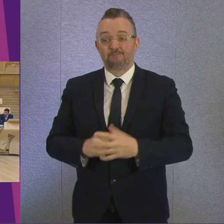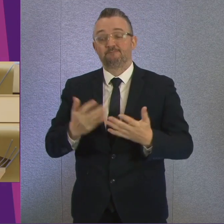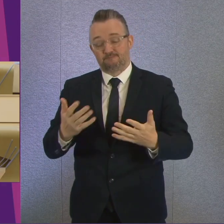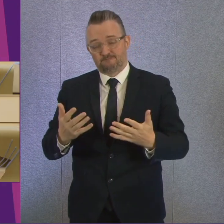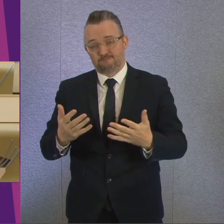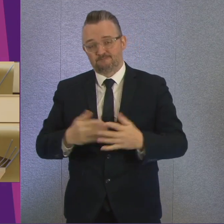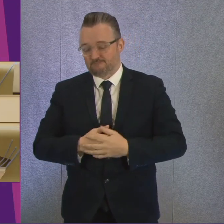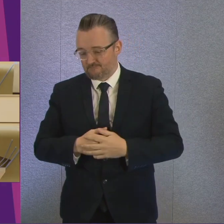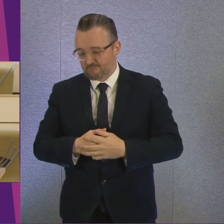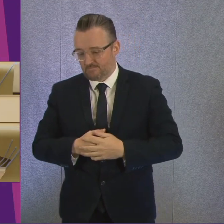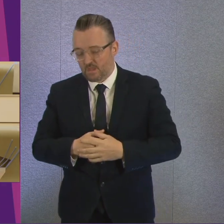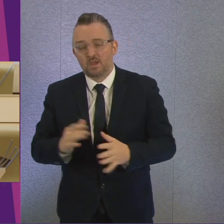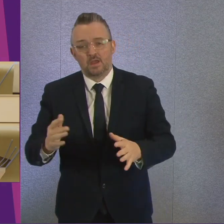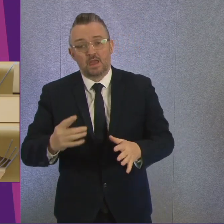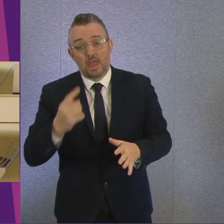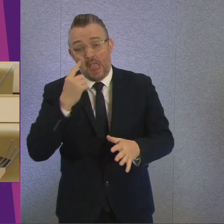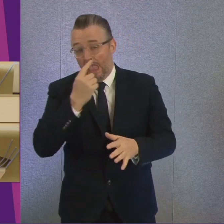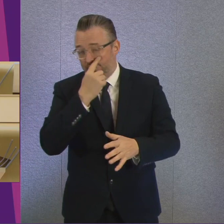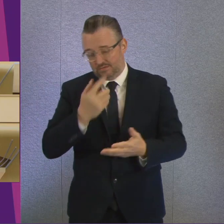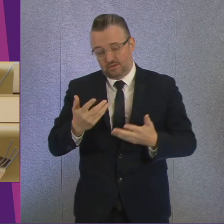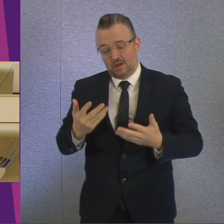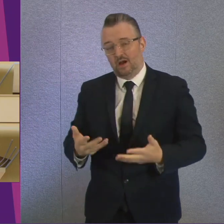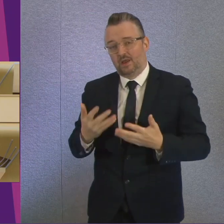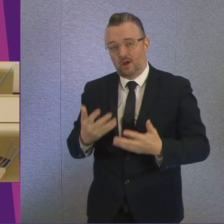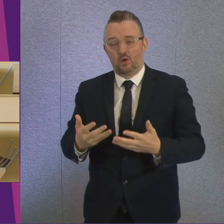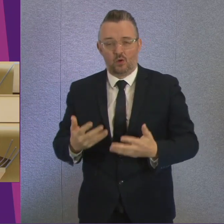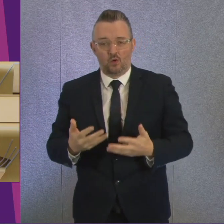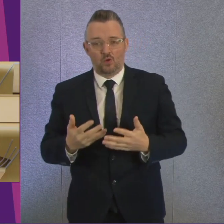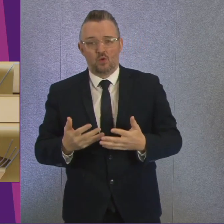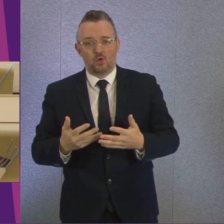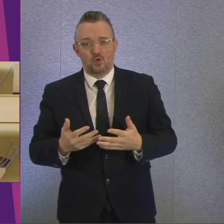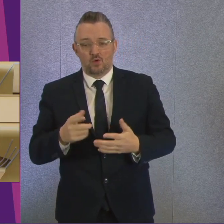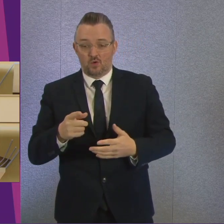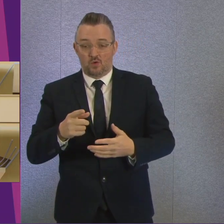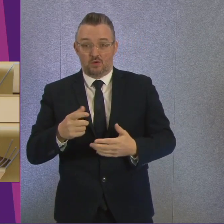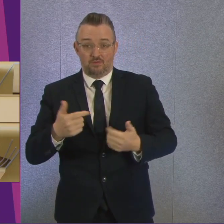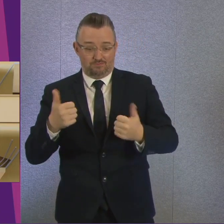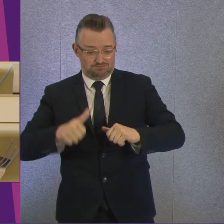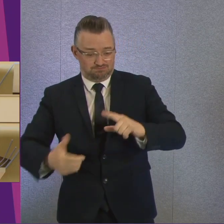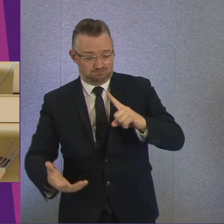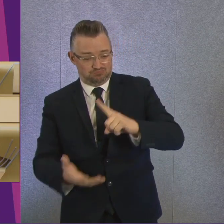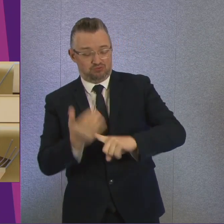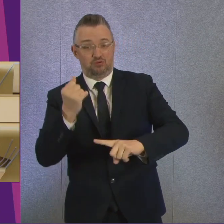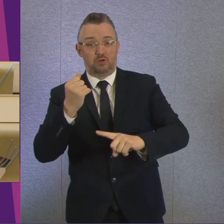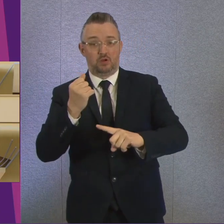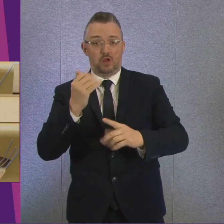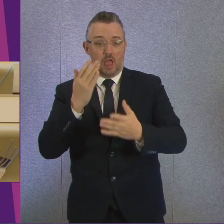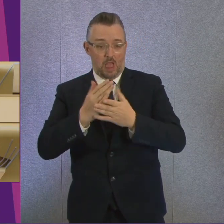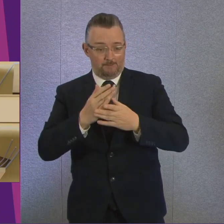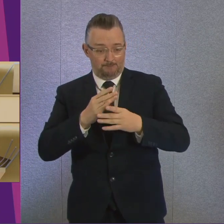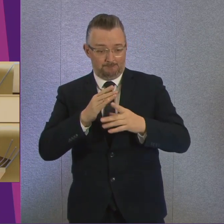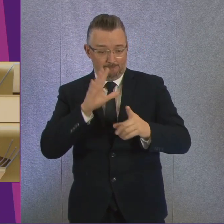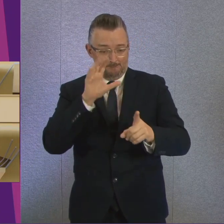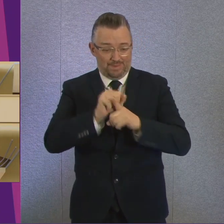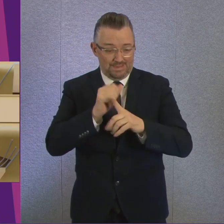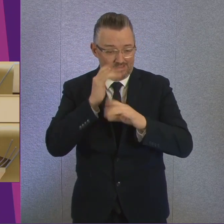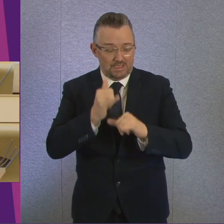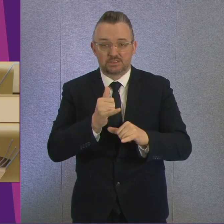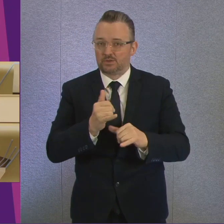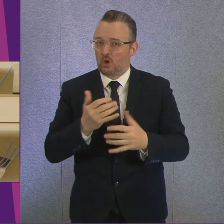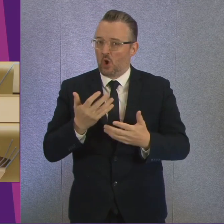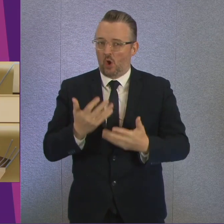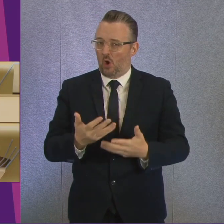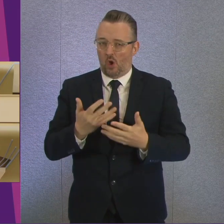evidence so far is, there has not been yet developed a successful antibody test. And there is a degree of